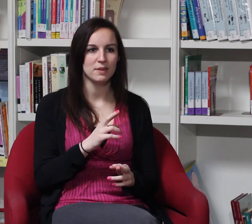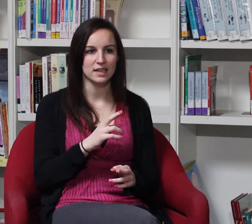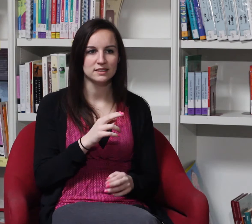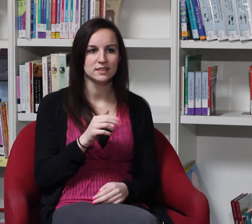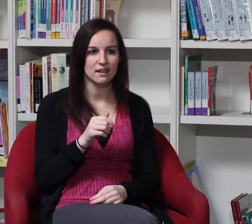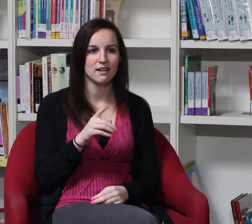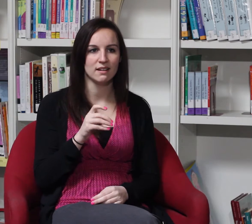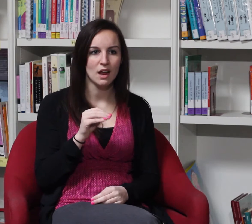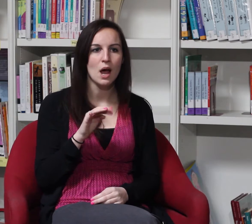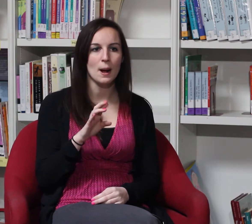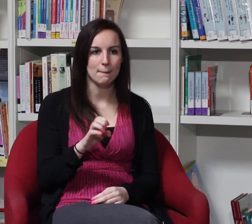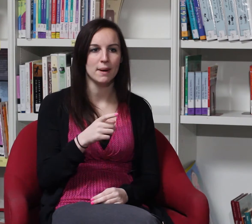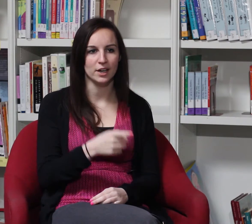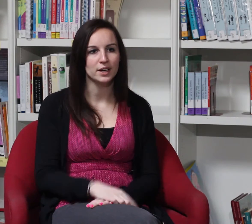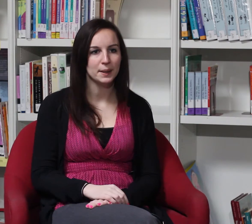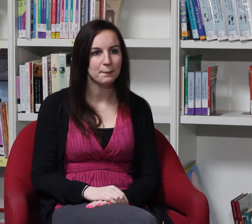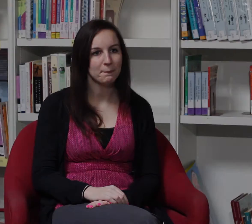respect and admire him.